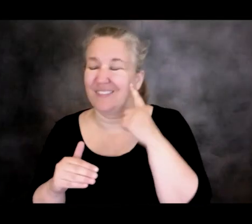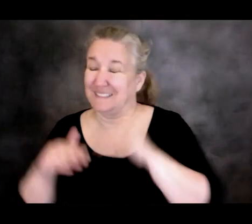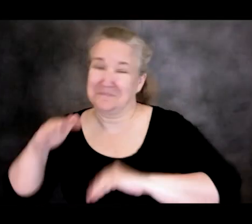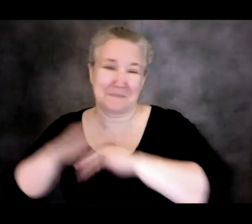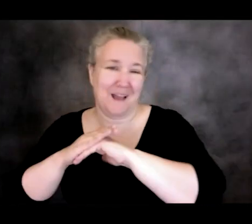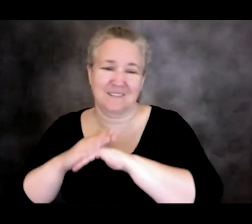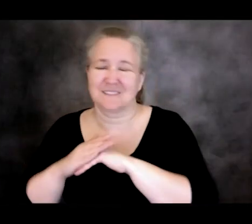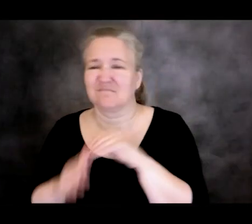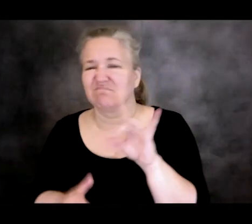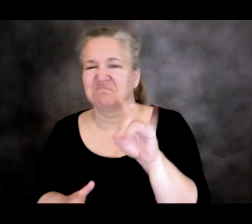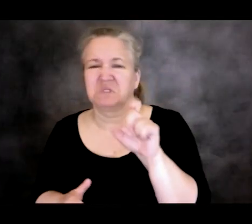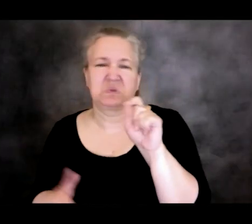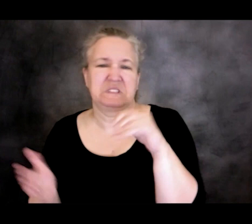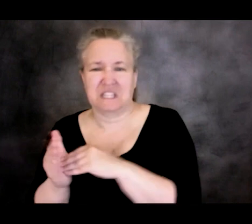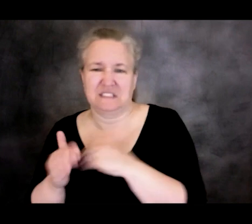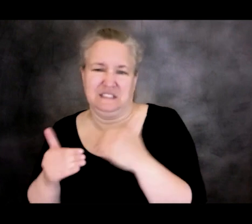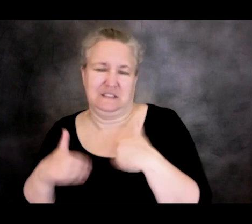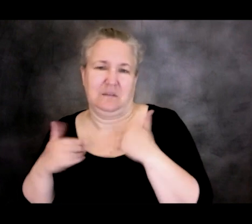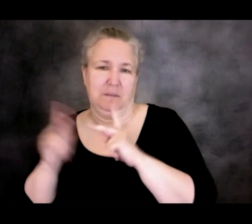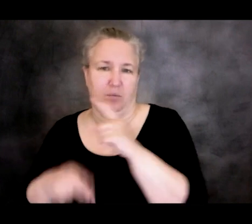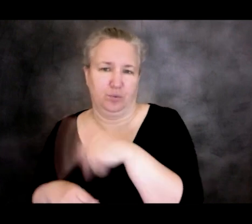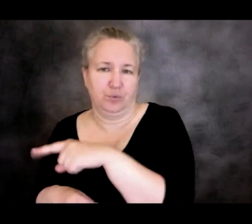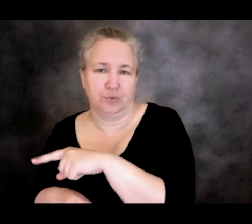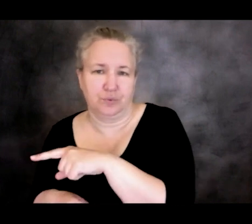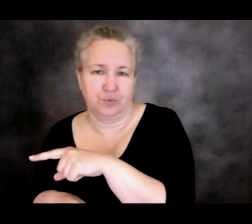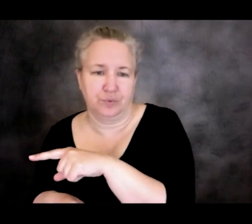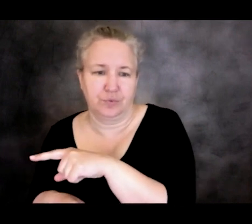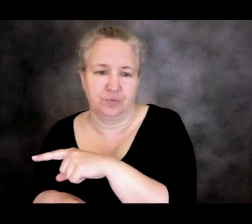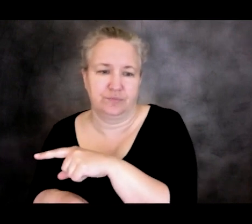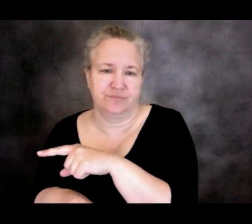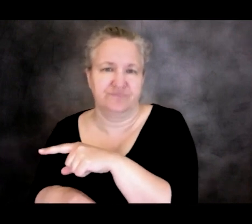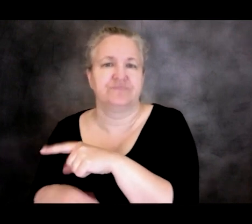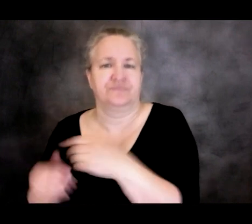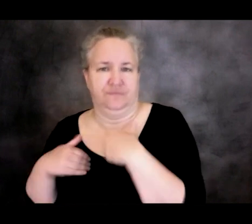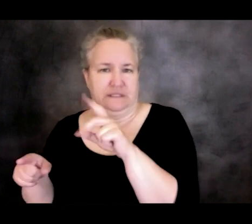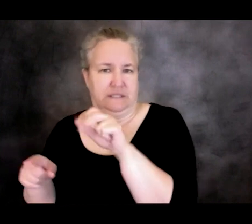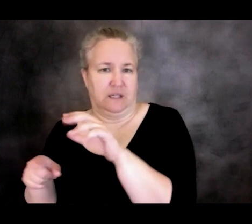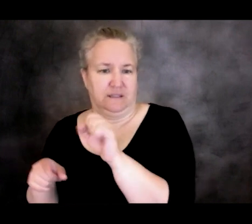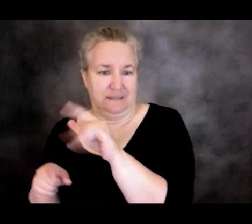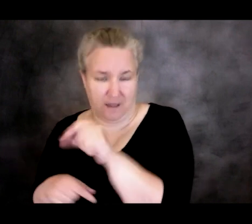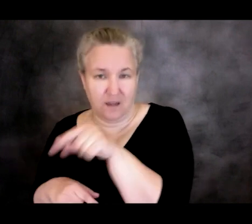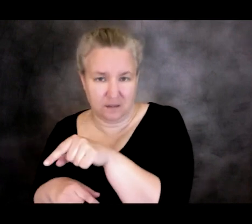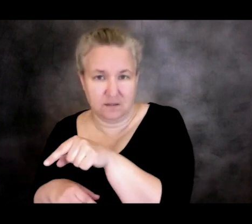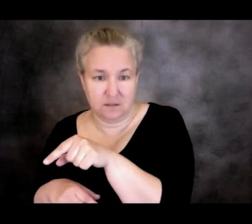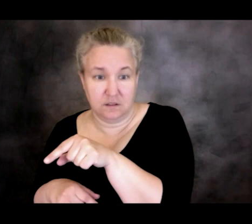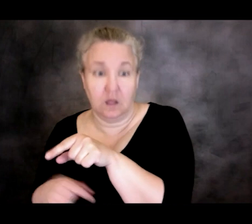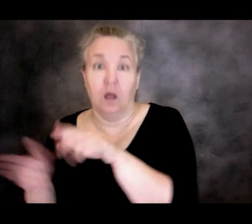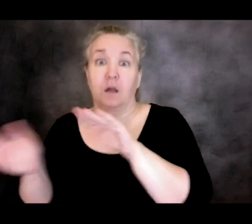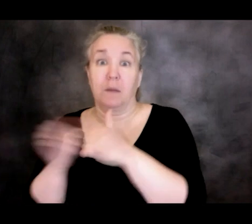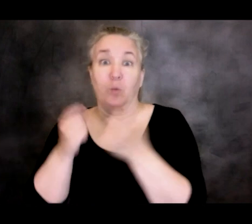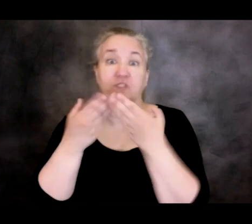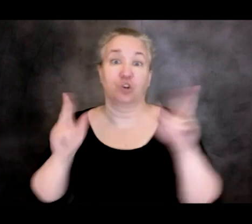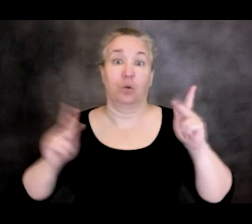about 820,000 young people have held a DACA status. Compare that with the